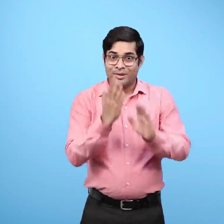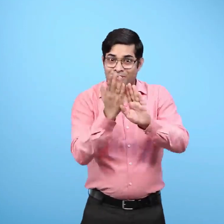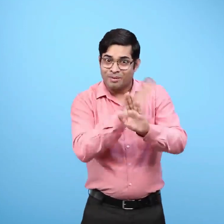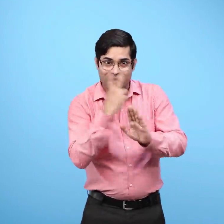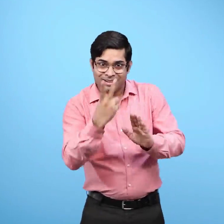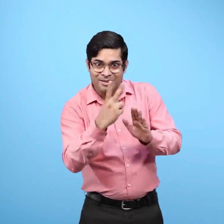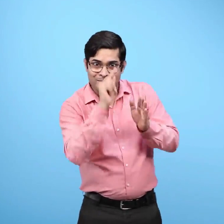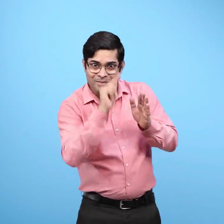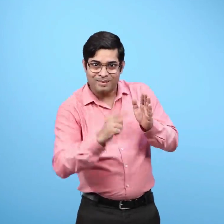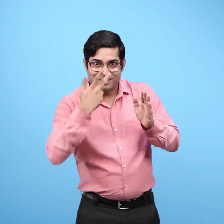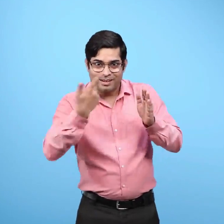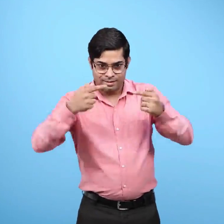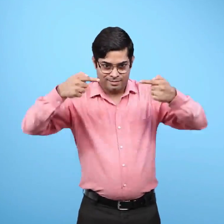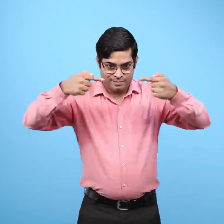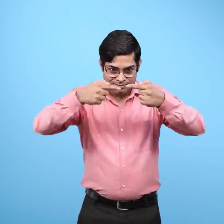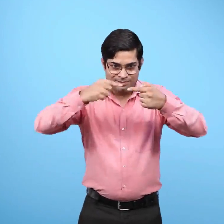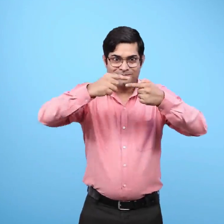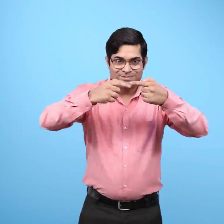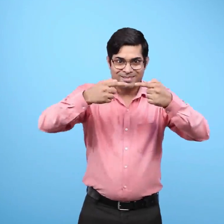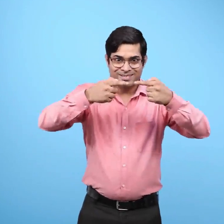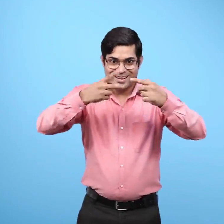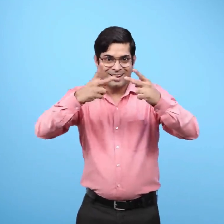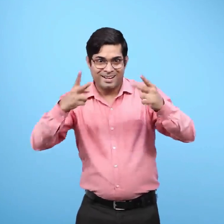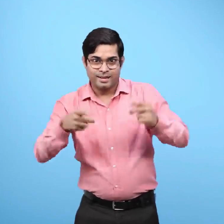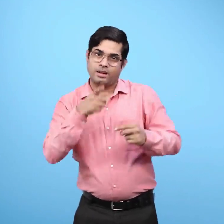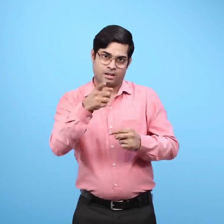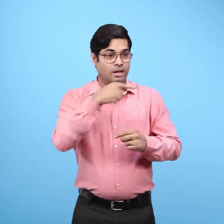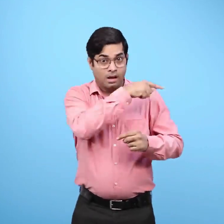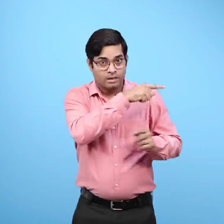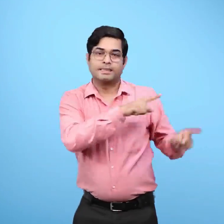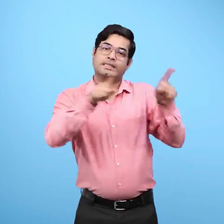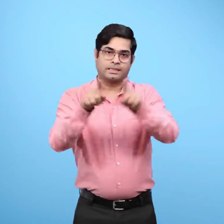by using tube pieces and matchsticks.